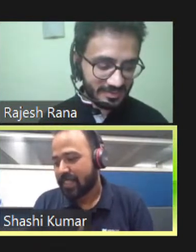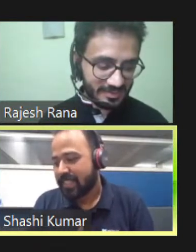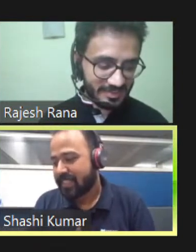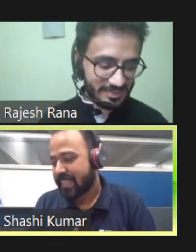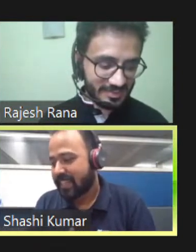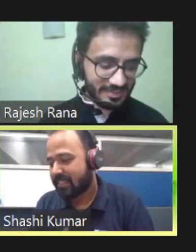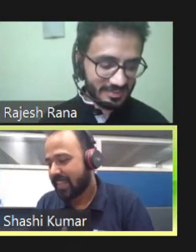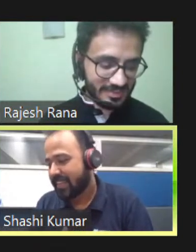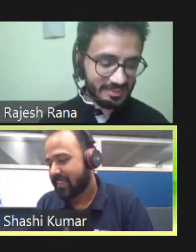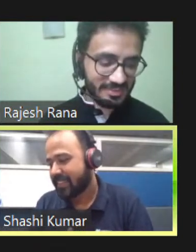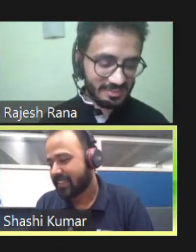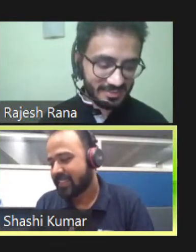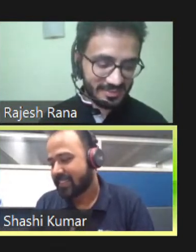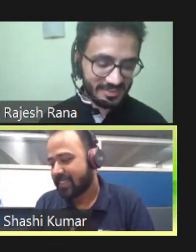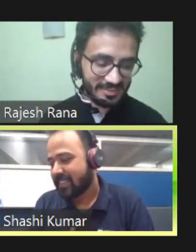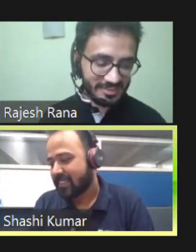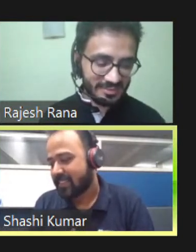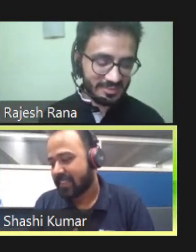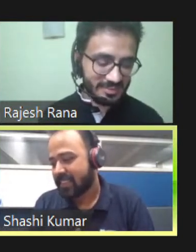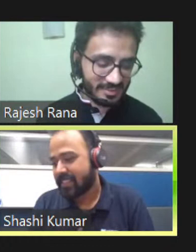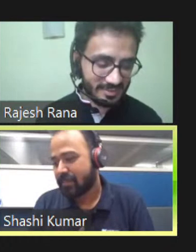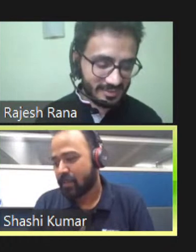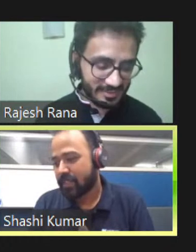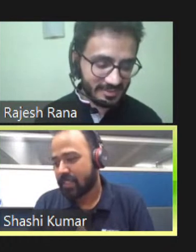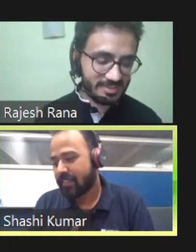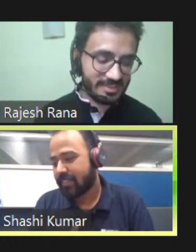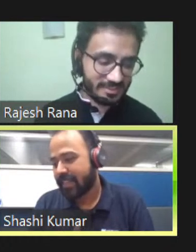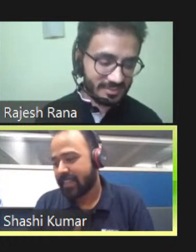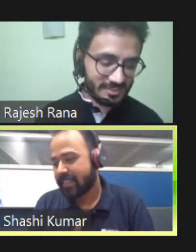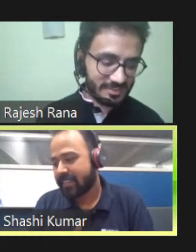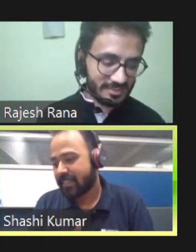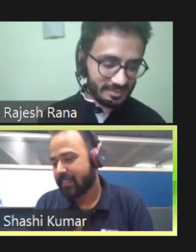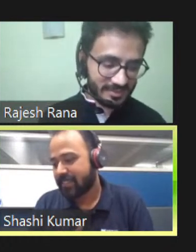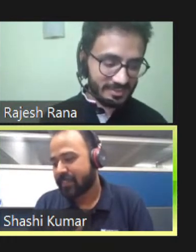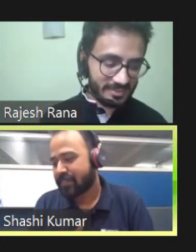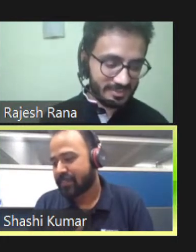𝗦𝗶𝗴្ 𝗟𝗪𝗀𝗀𝗪𝗧, right? Srishti Gupta, right?